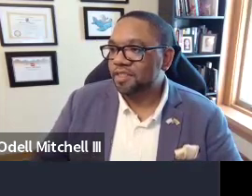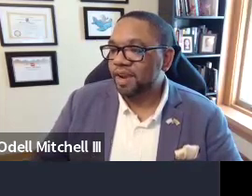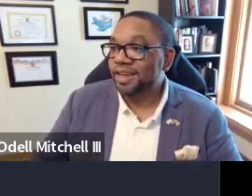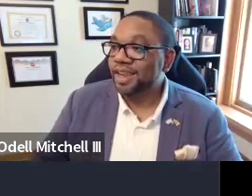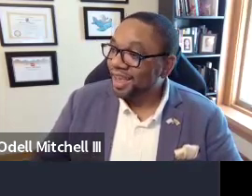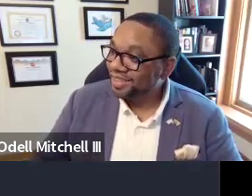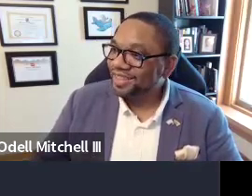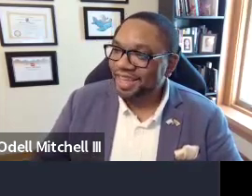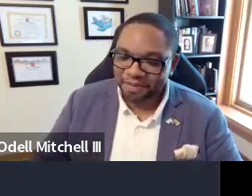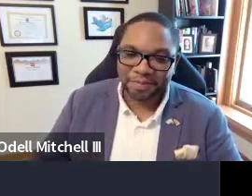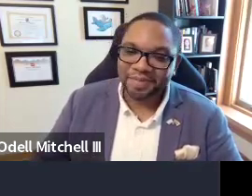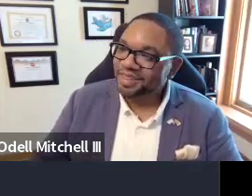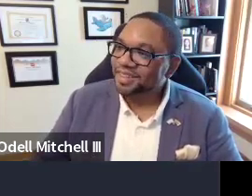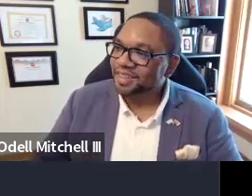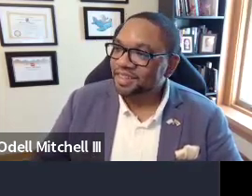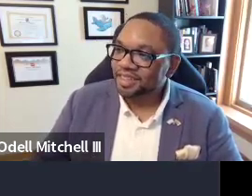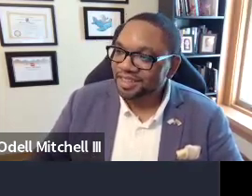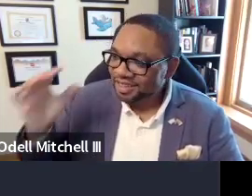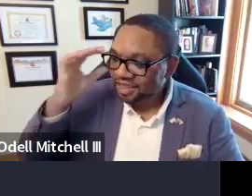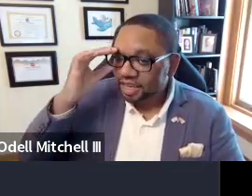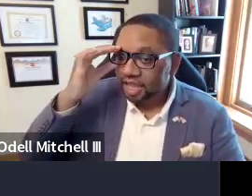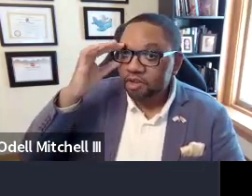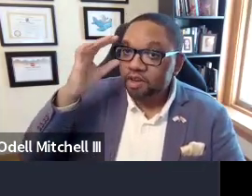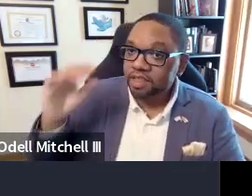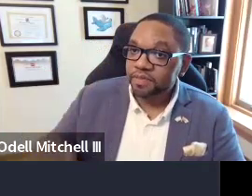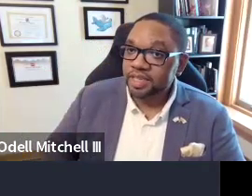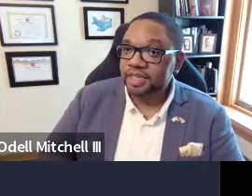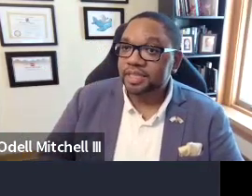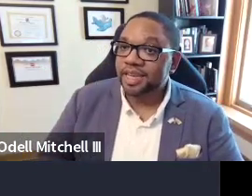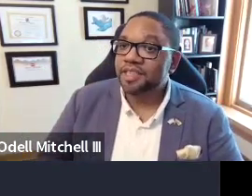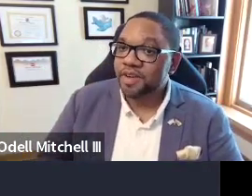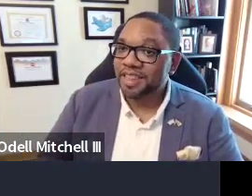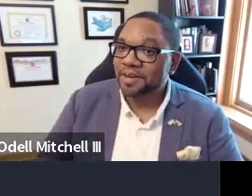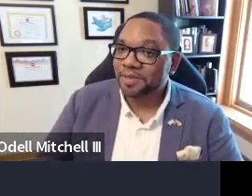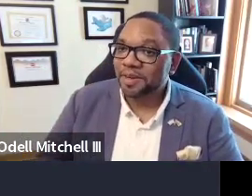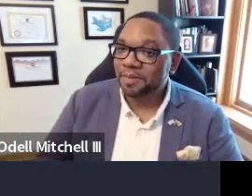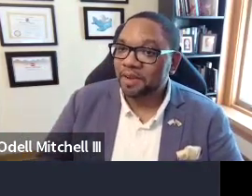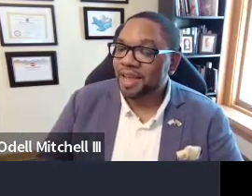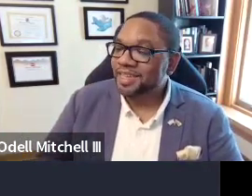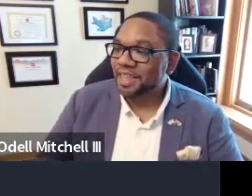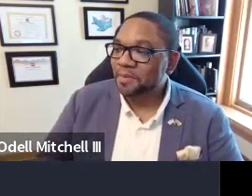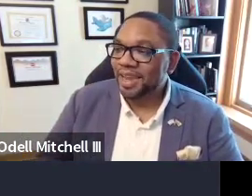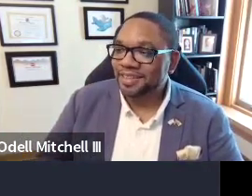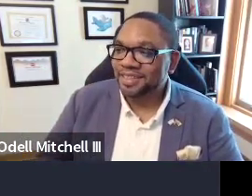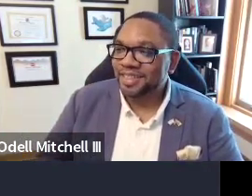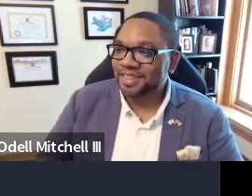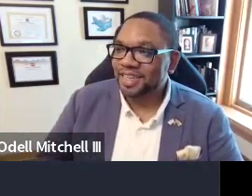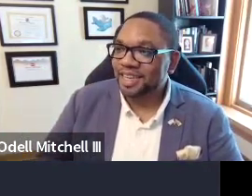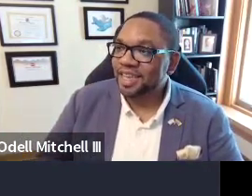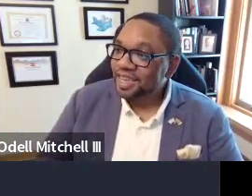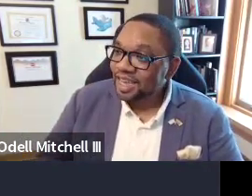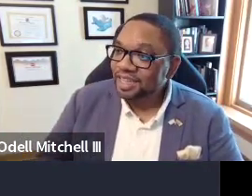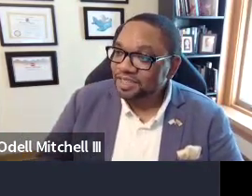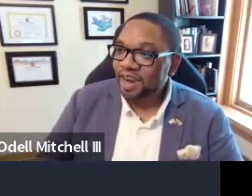Great. This is great. Yeah. See a lot of them. Yeah. There's always a facetious answer in there. So glad we're not taking the bait. It's good to